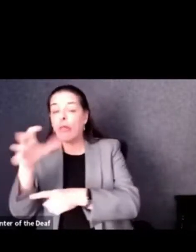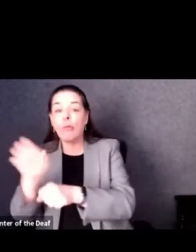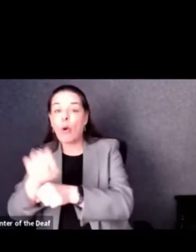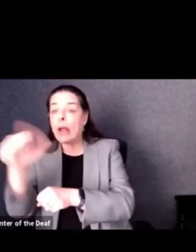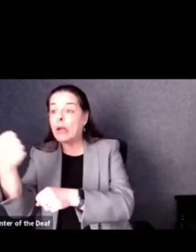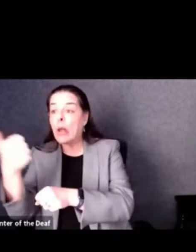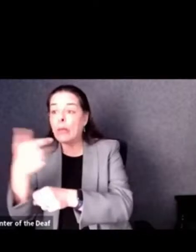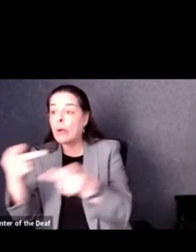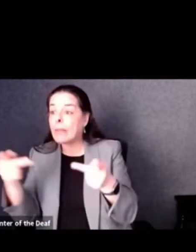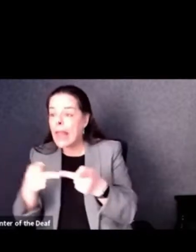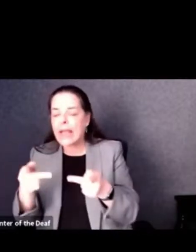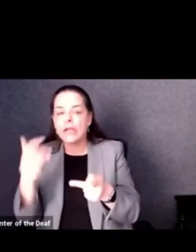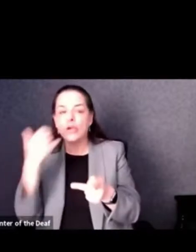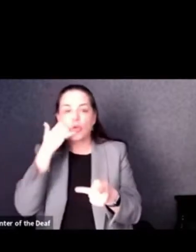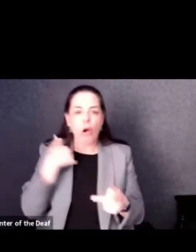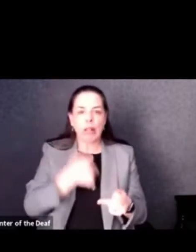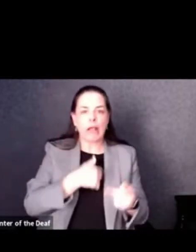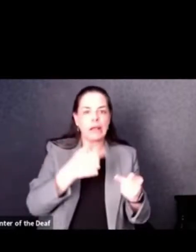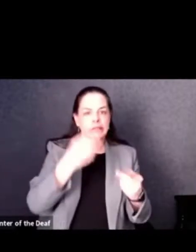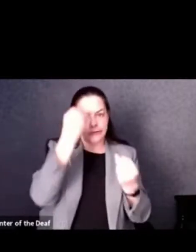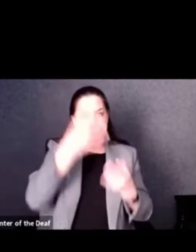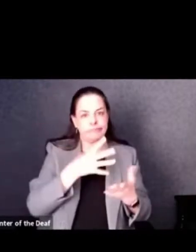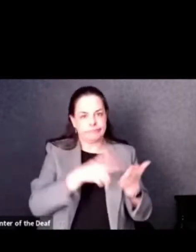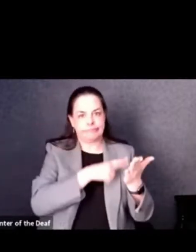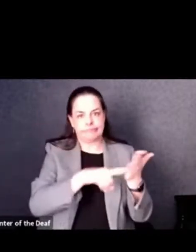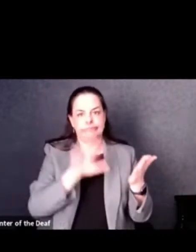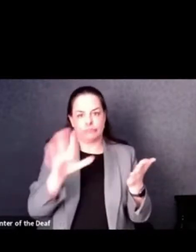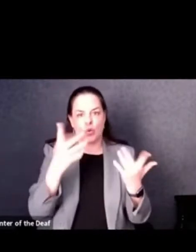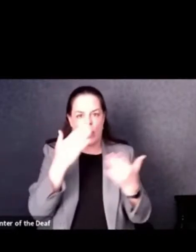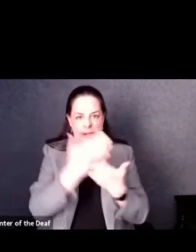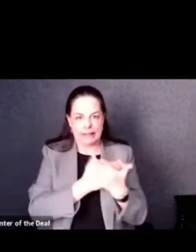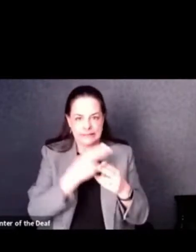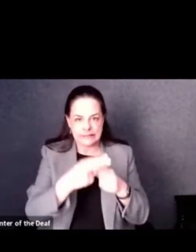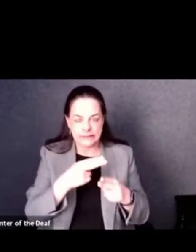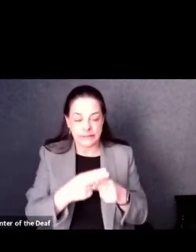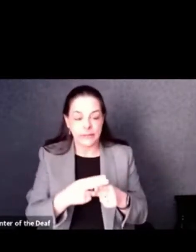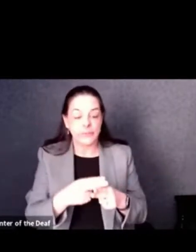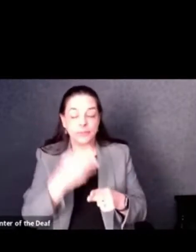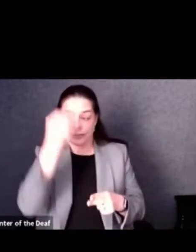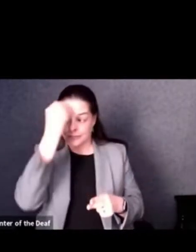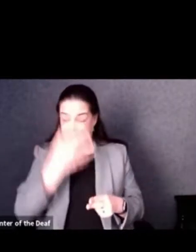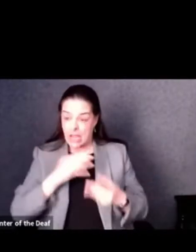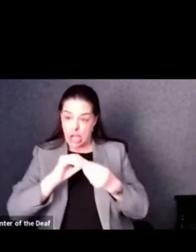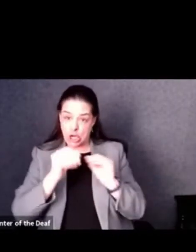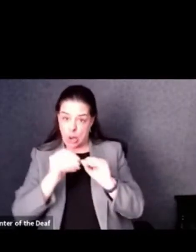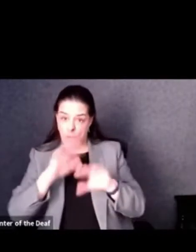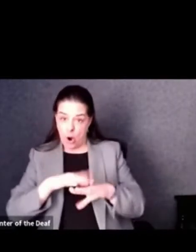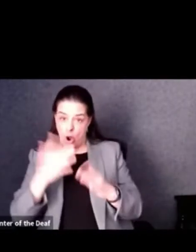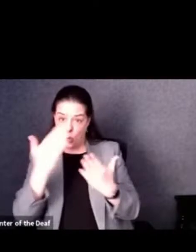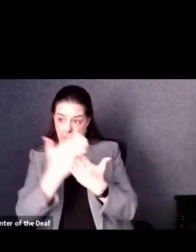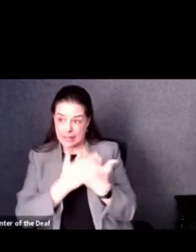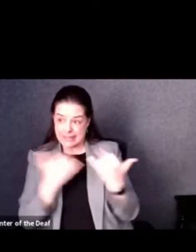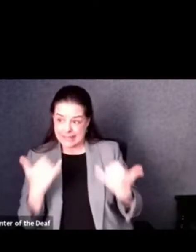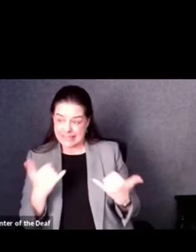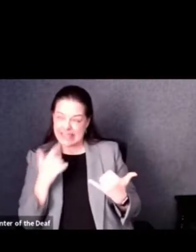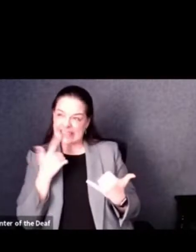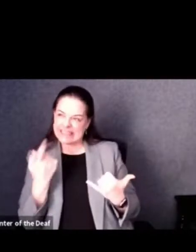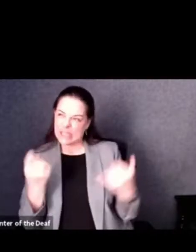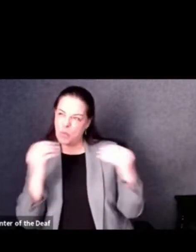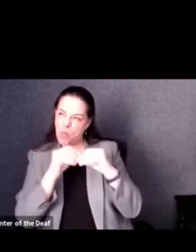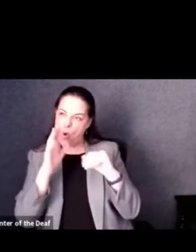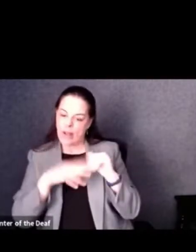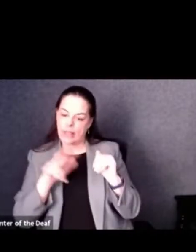off of that wait list. And I just received the number of entries that we have on our wait list right now. It's a little more